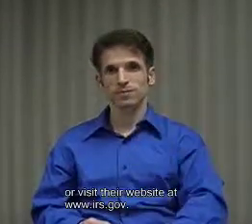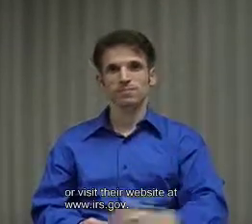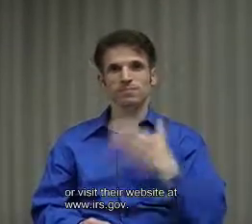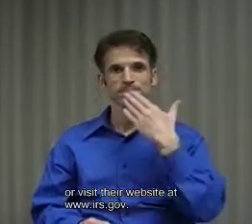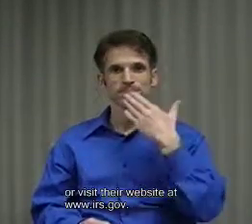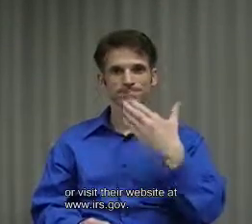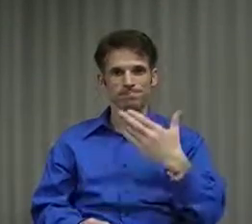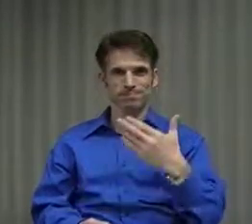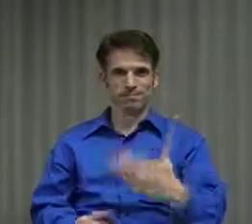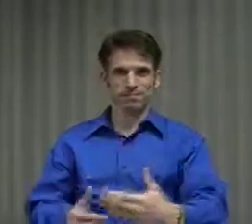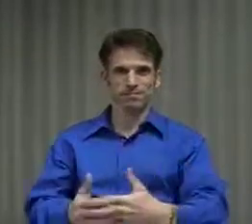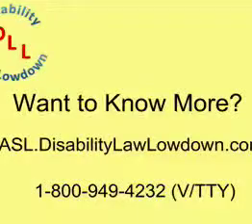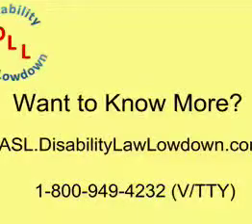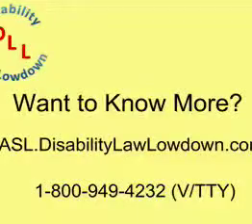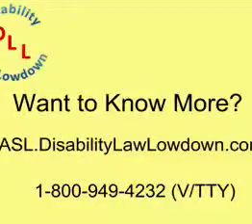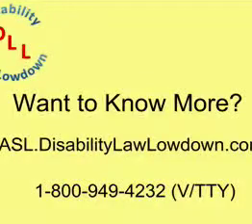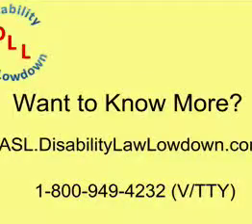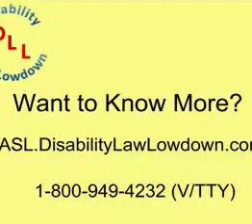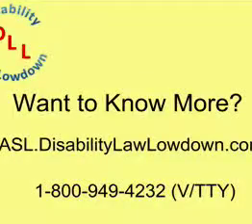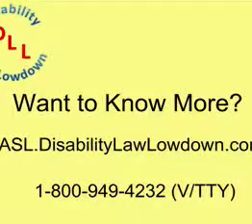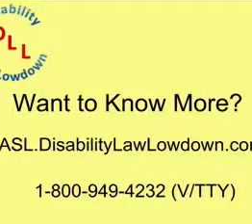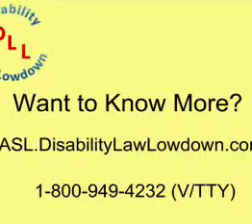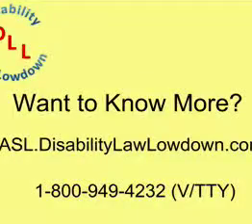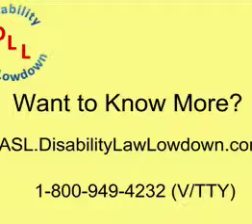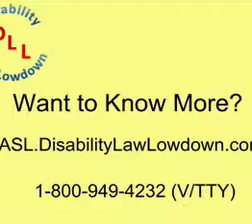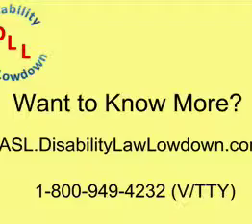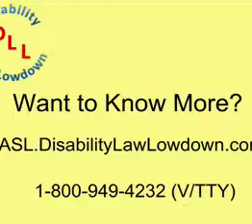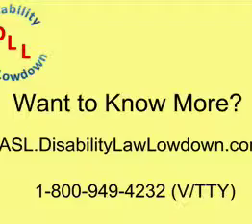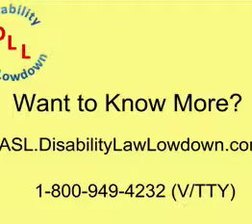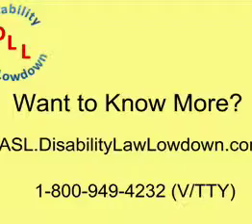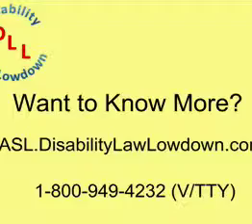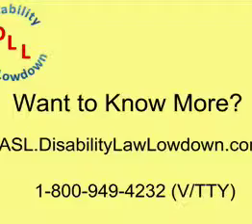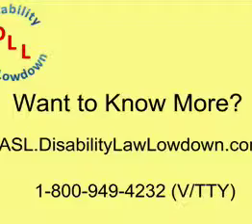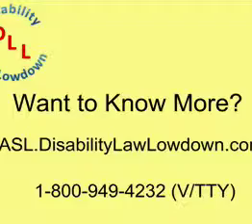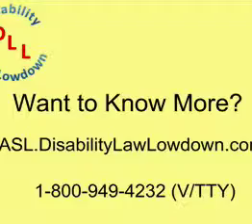www.irs.gov. Thank you. Want to know more? Visit